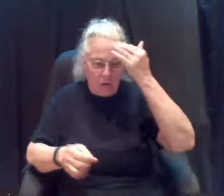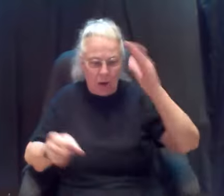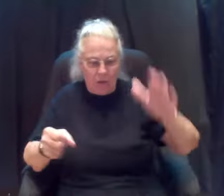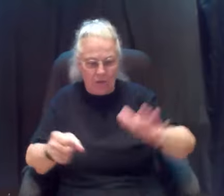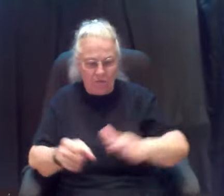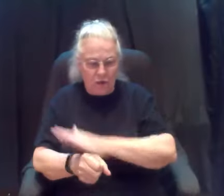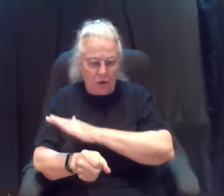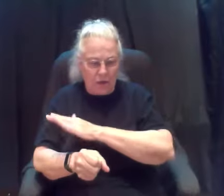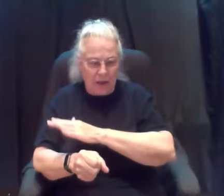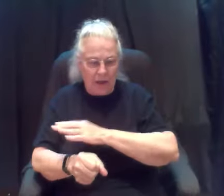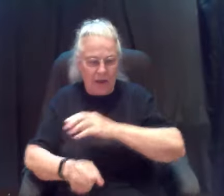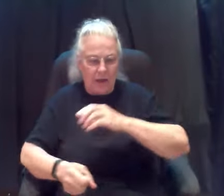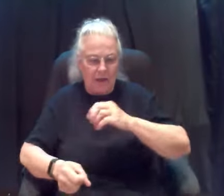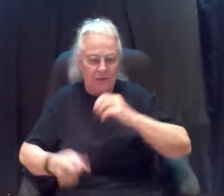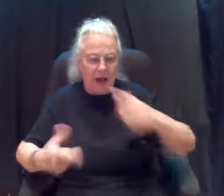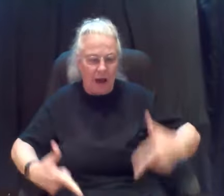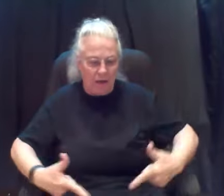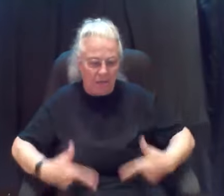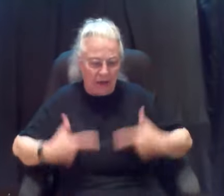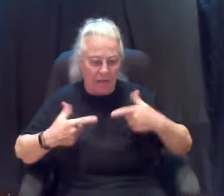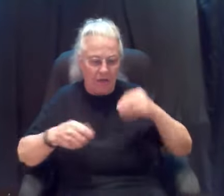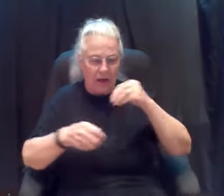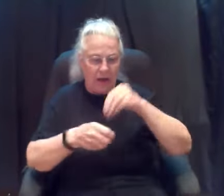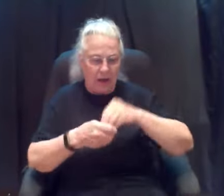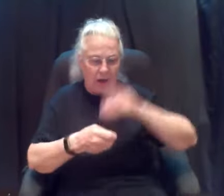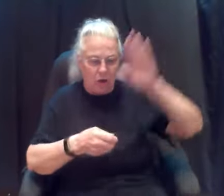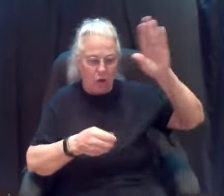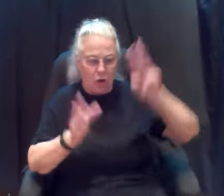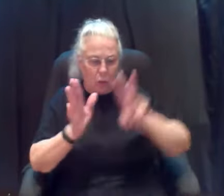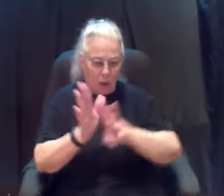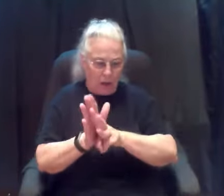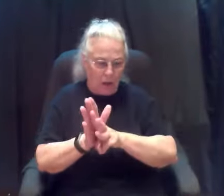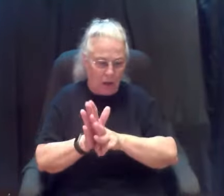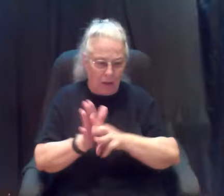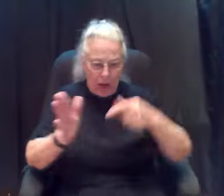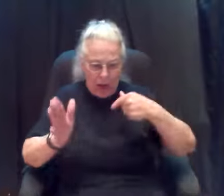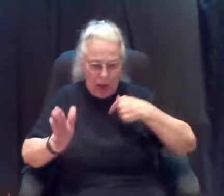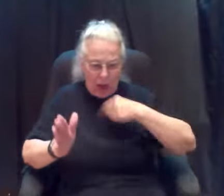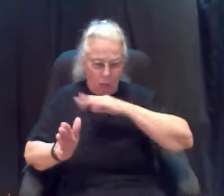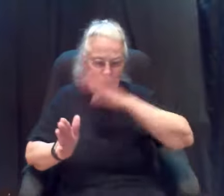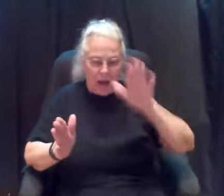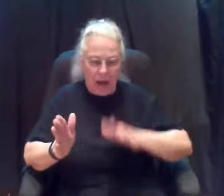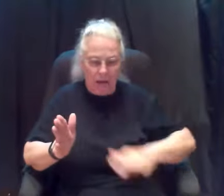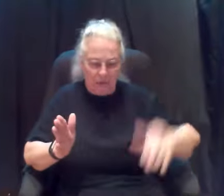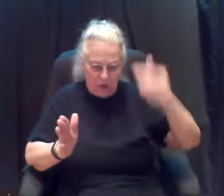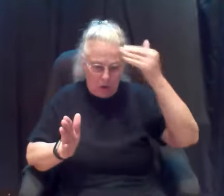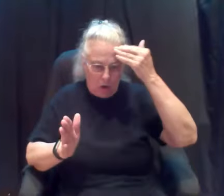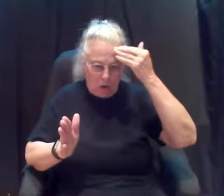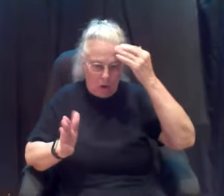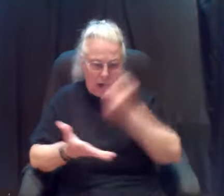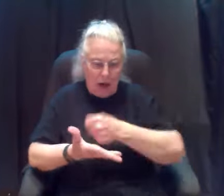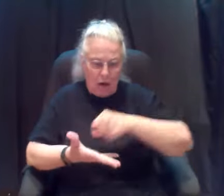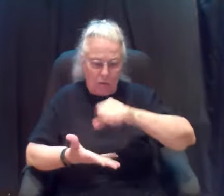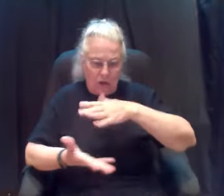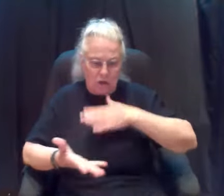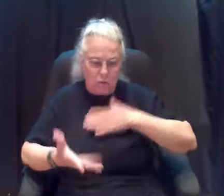the fullness of living in your will, I would never know how rich my